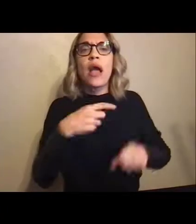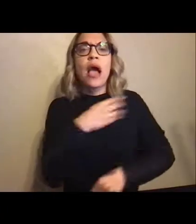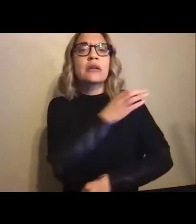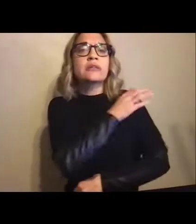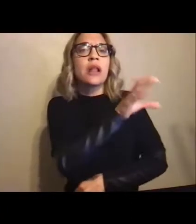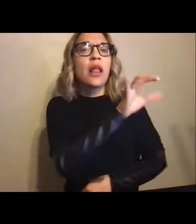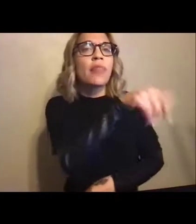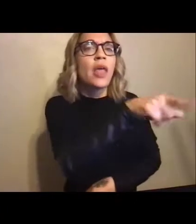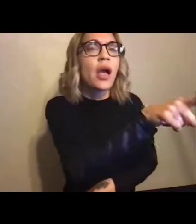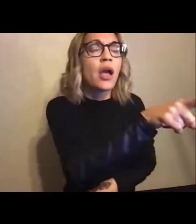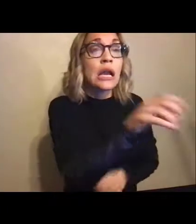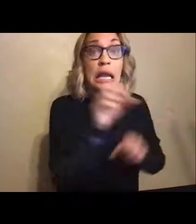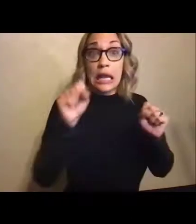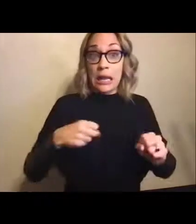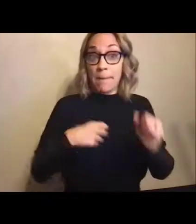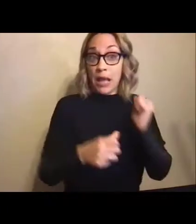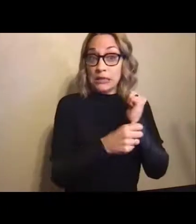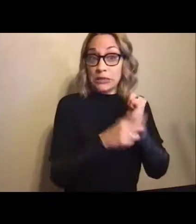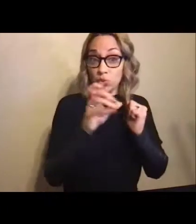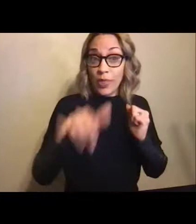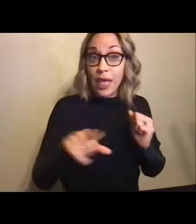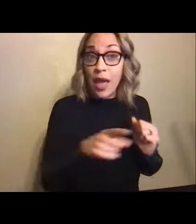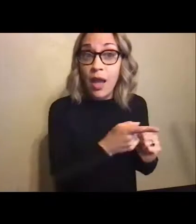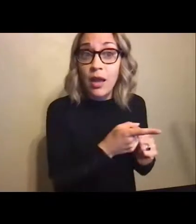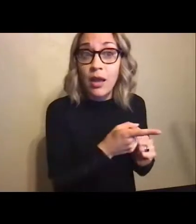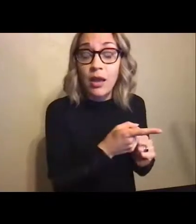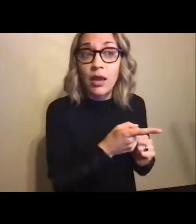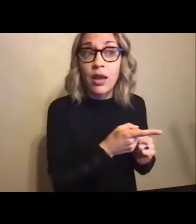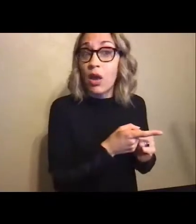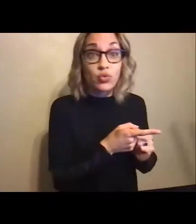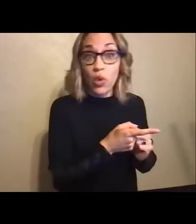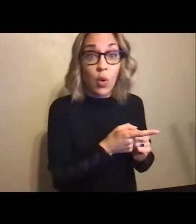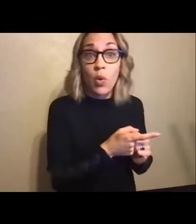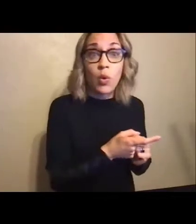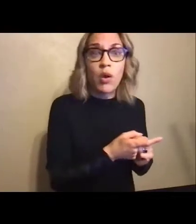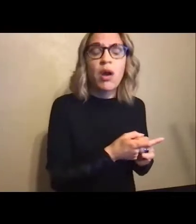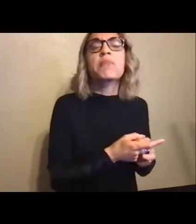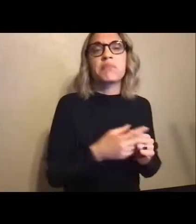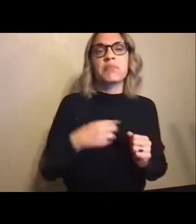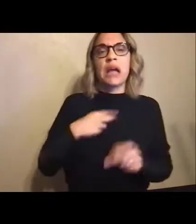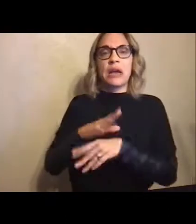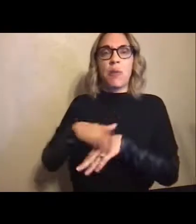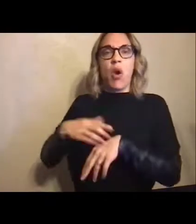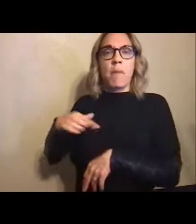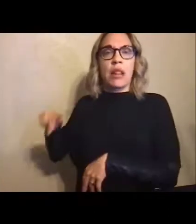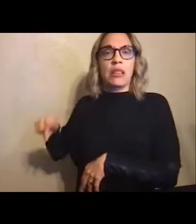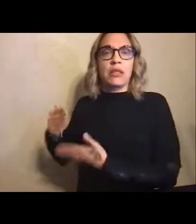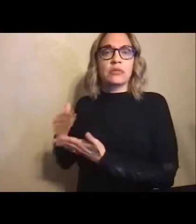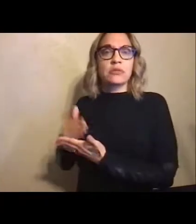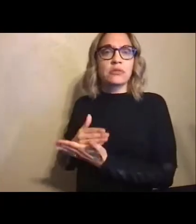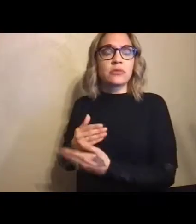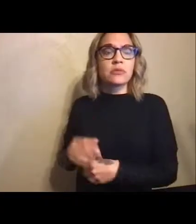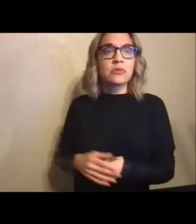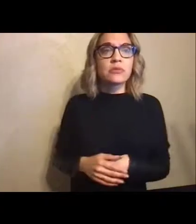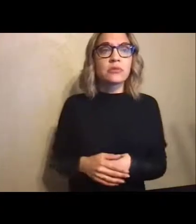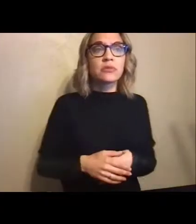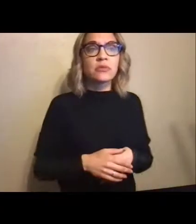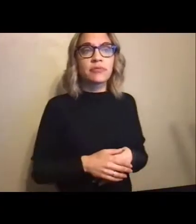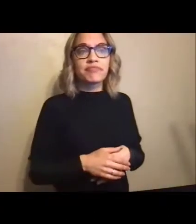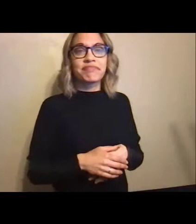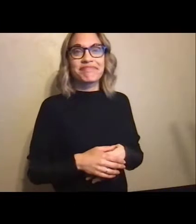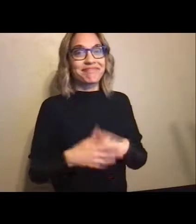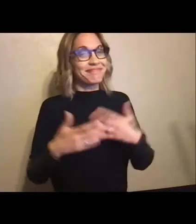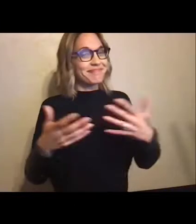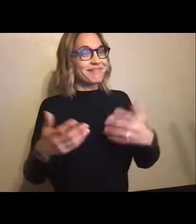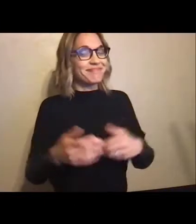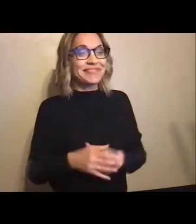then I'll go ahead and do that. Who can I delegate it to? Can my assistant do it? And if not, I would keep it on my